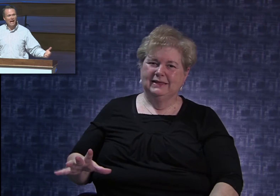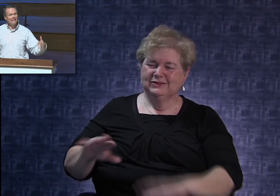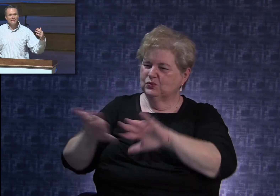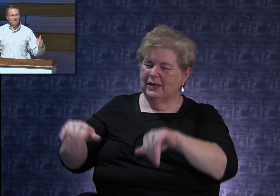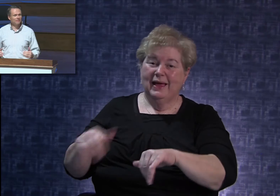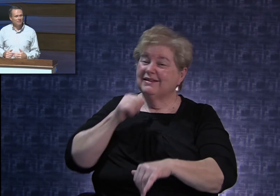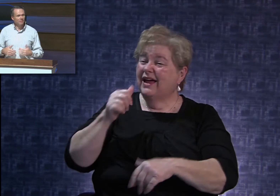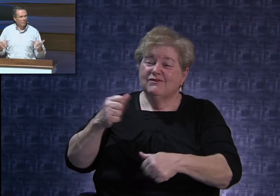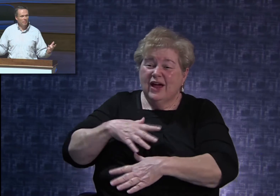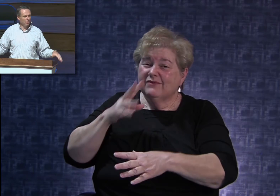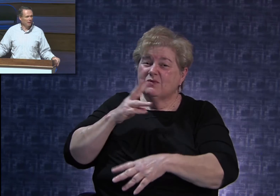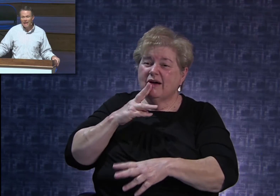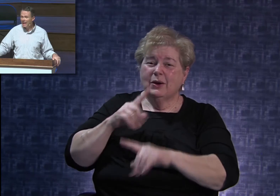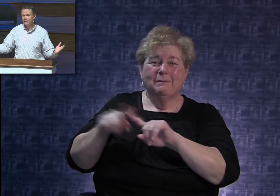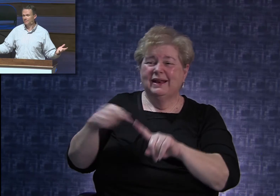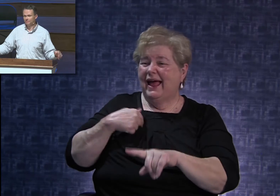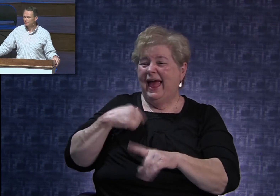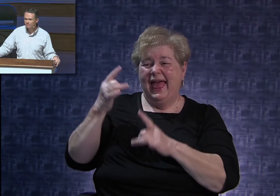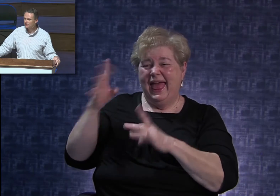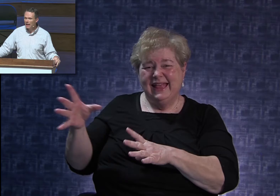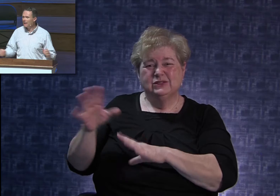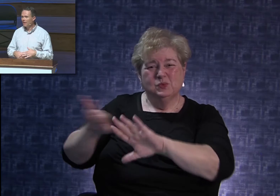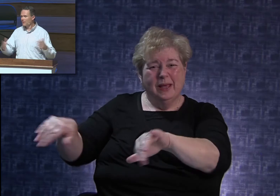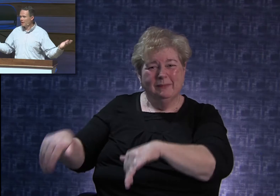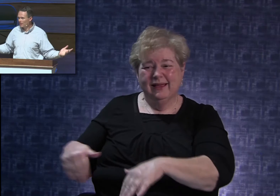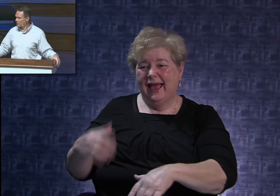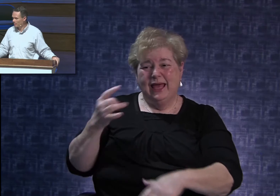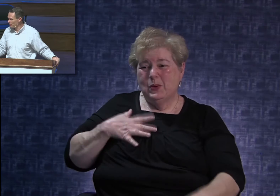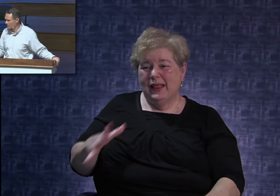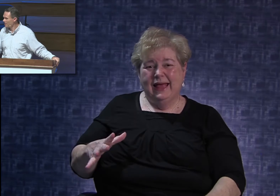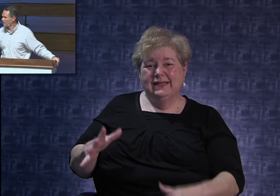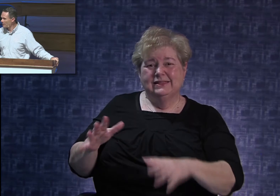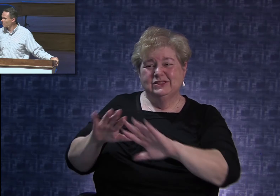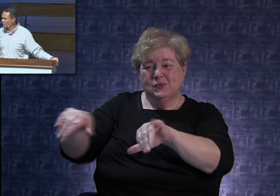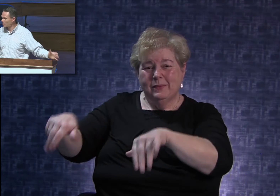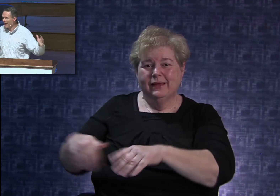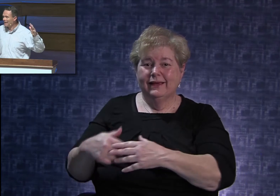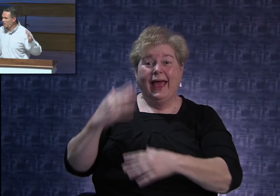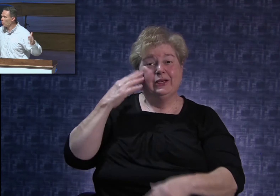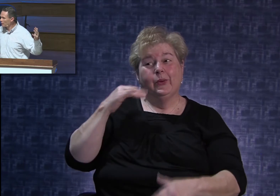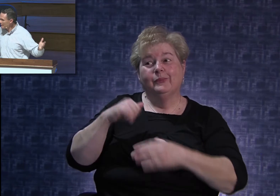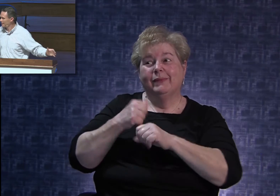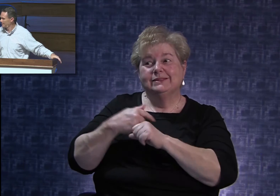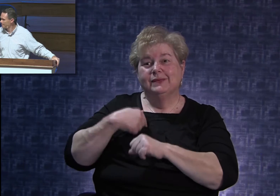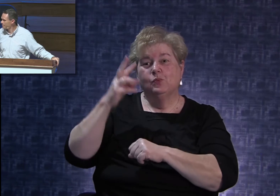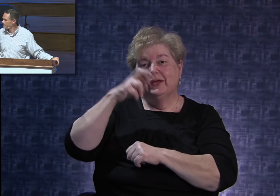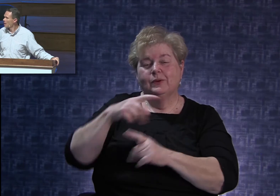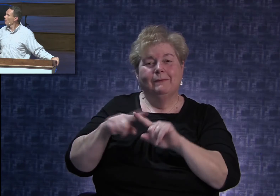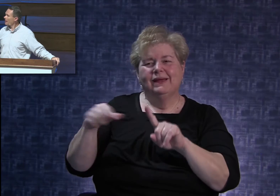swim. Let me be blunt. I hate it. I hate everything about swimming pools. I know that makes me weird, but I don't like